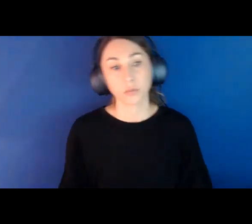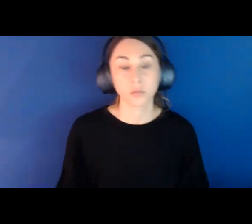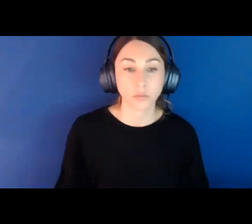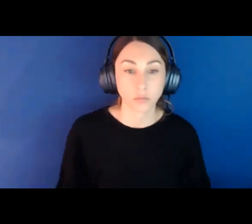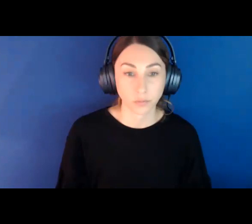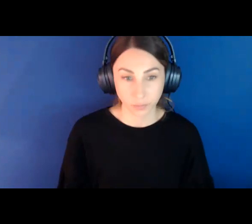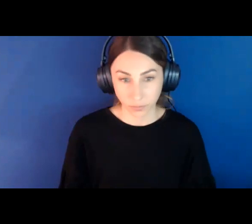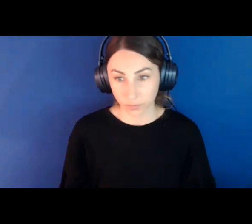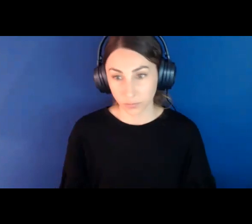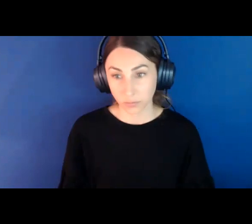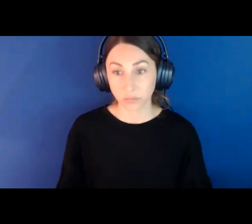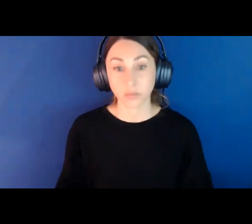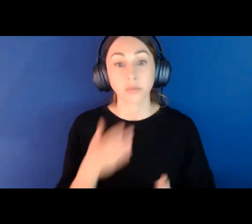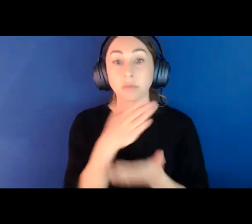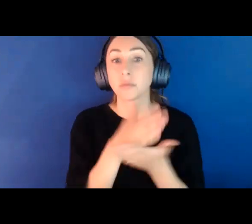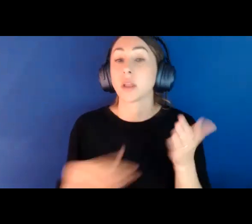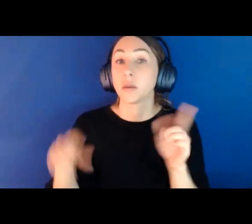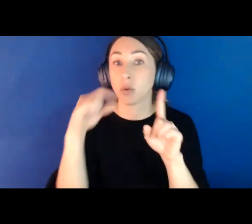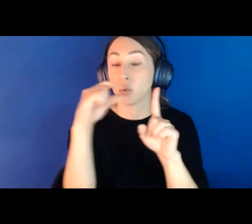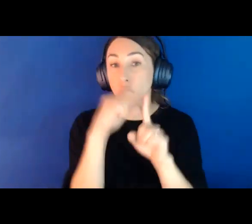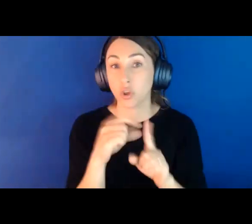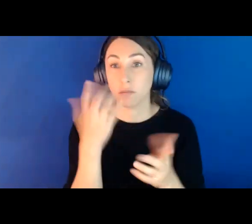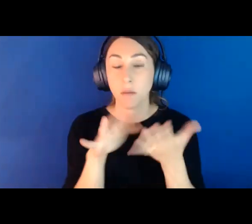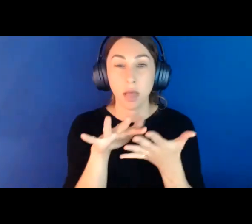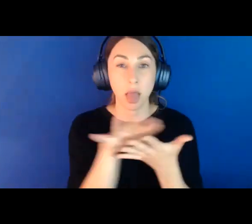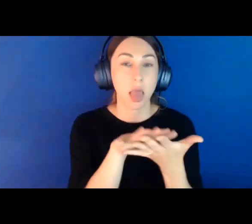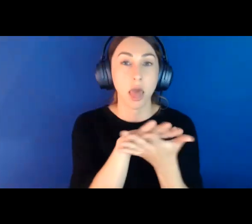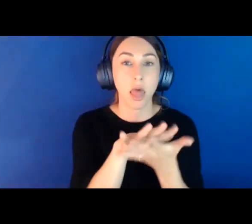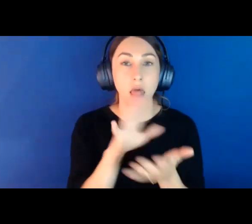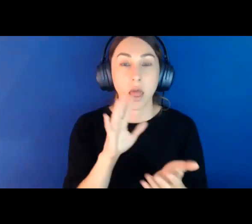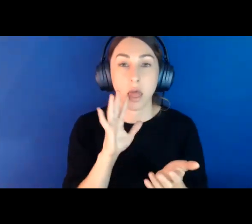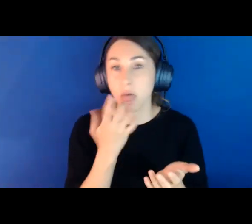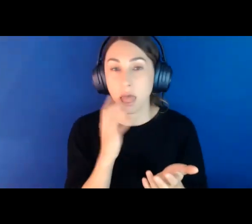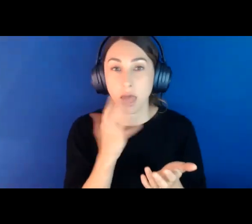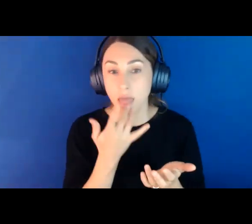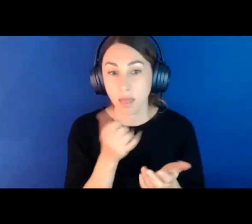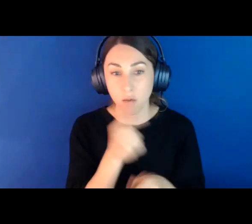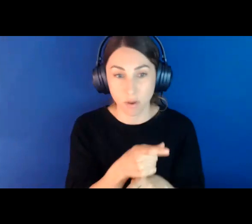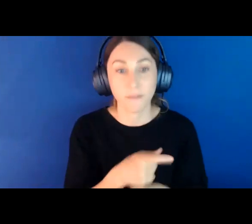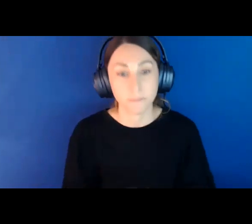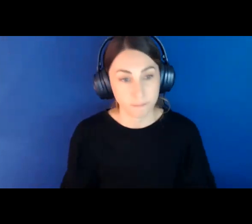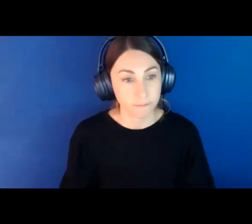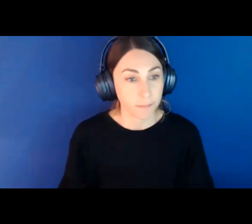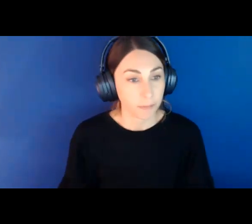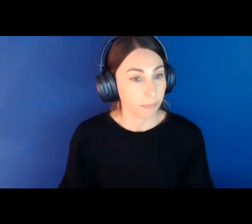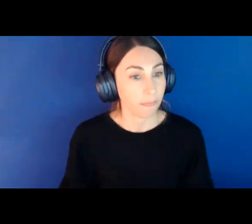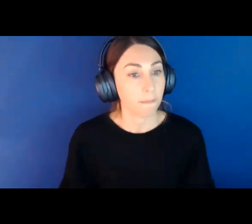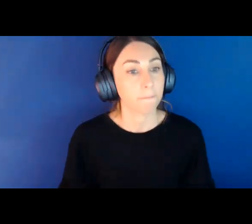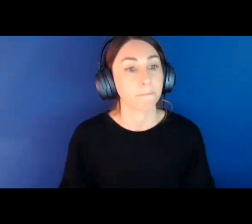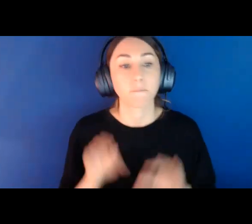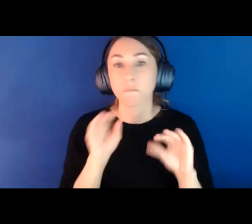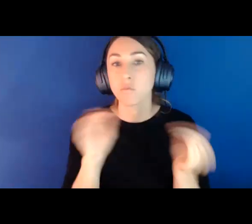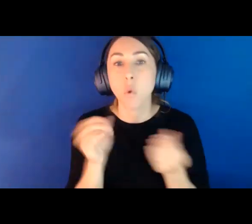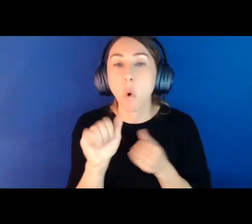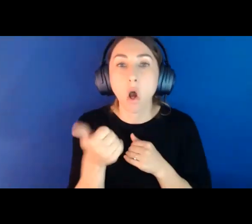of words that might be unintelligible or jumbled together. There is no alt